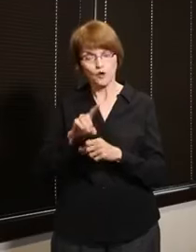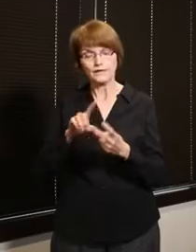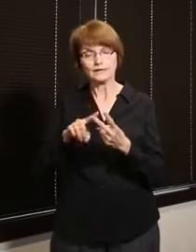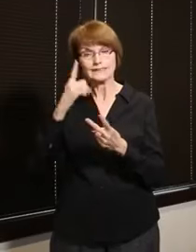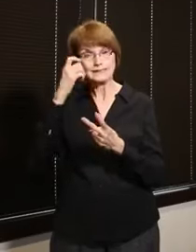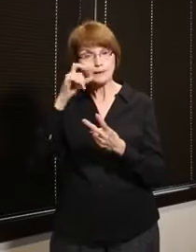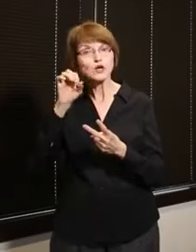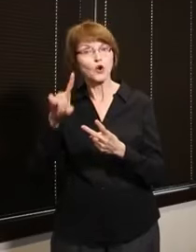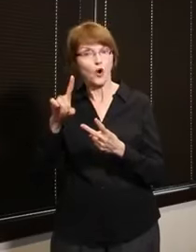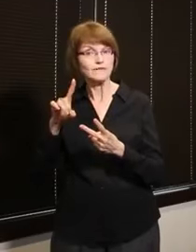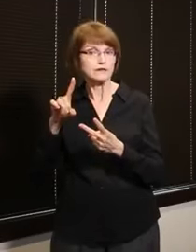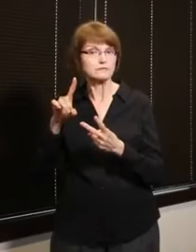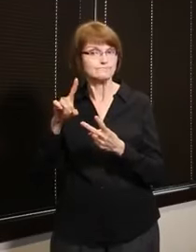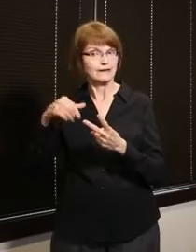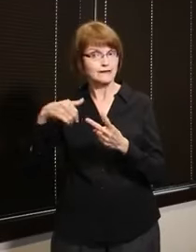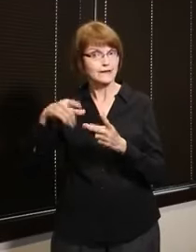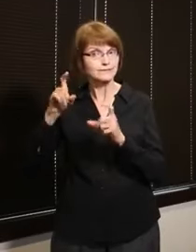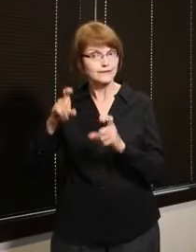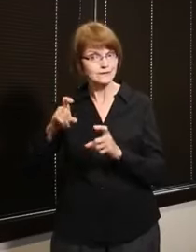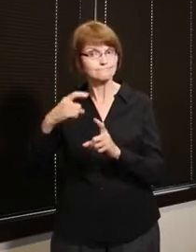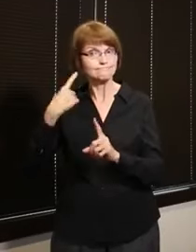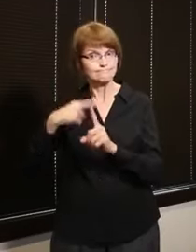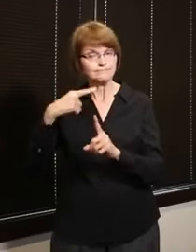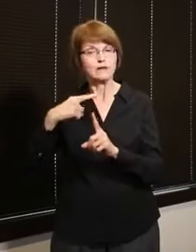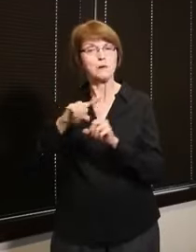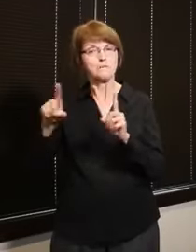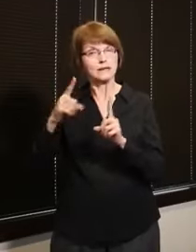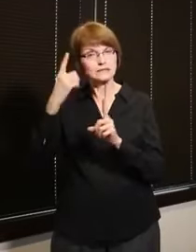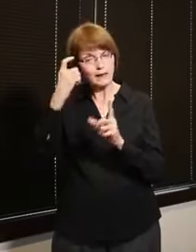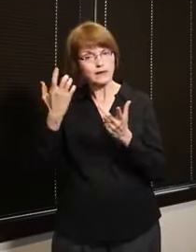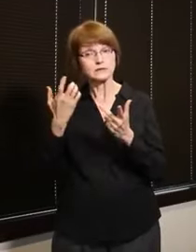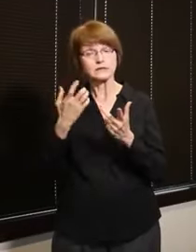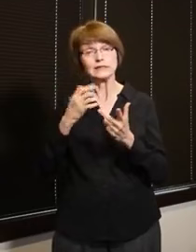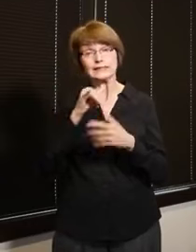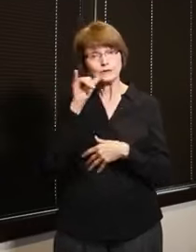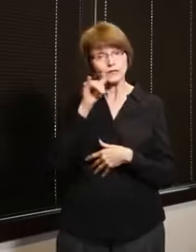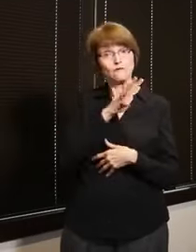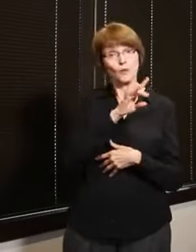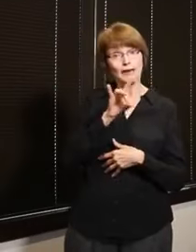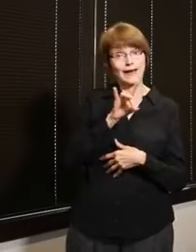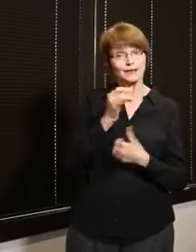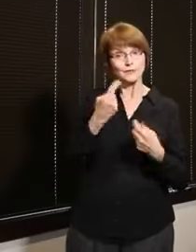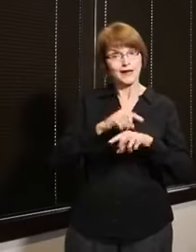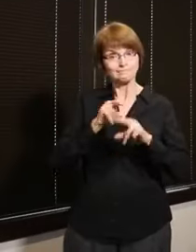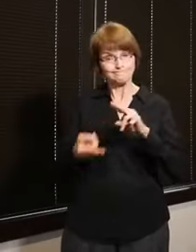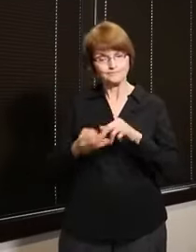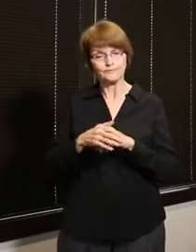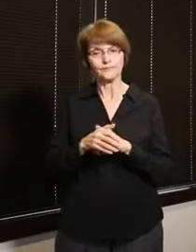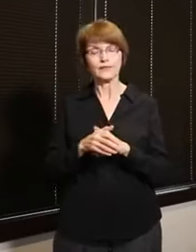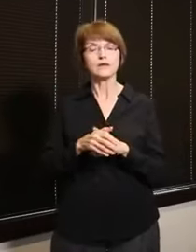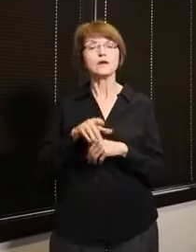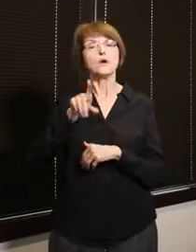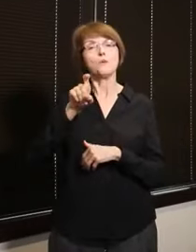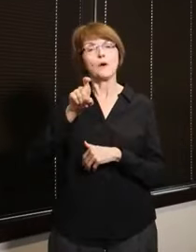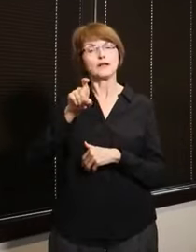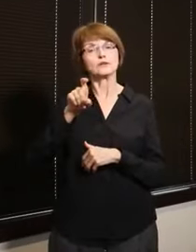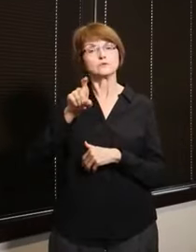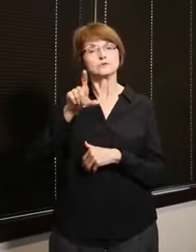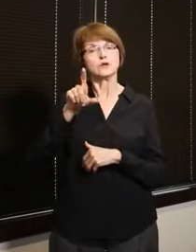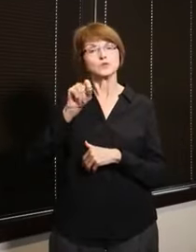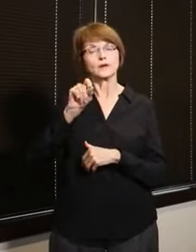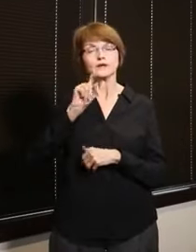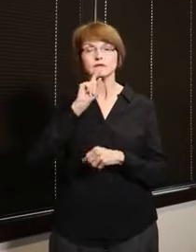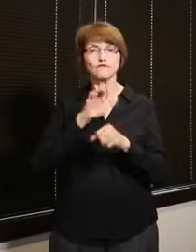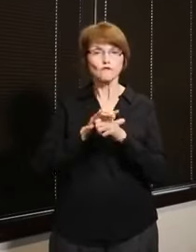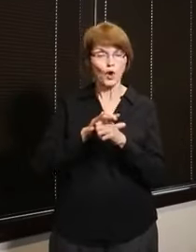suspected COVID patients, and that's down from 488 yesterday. We have 120 confirmed